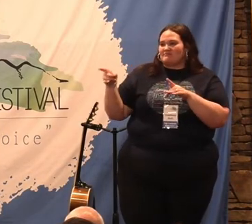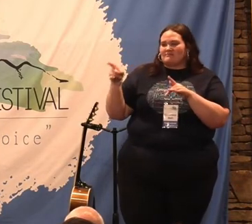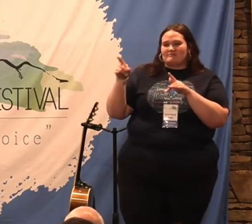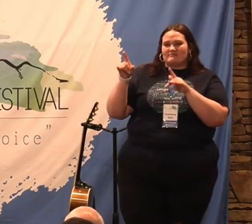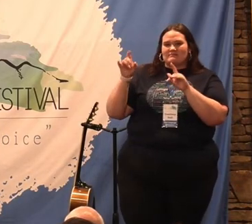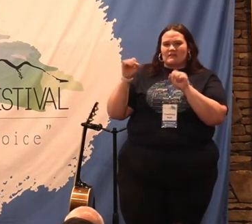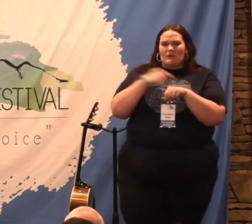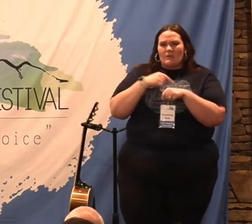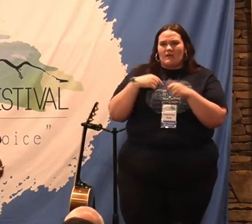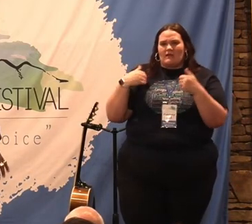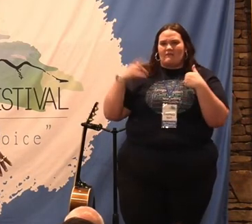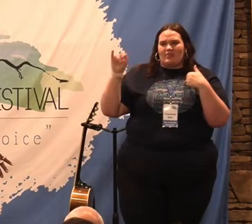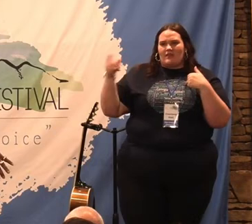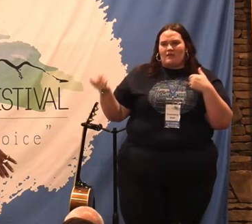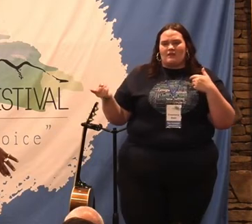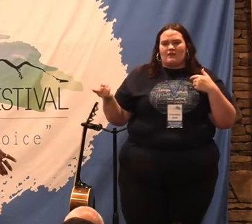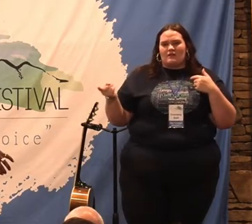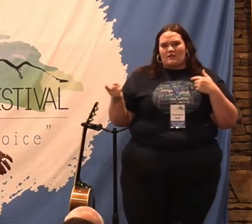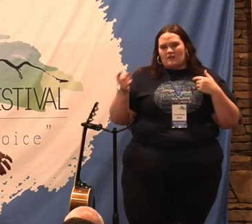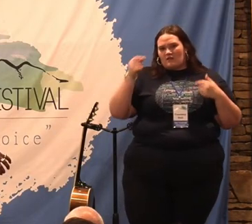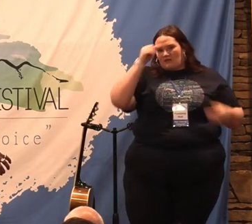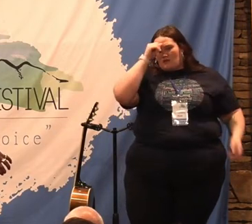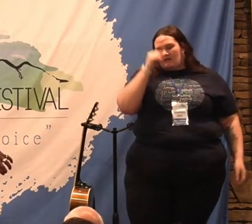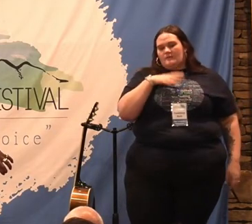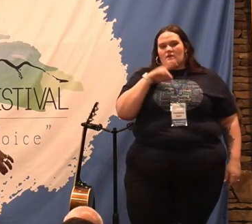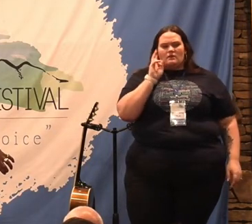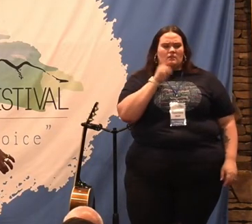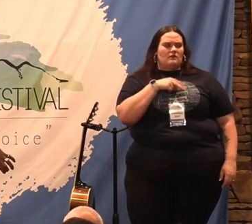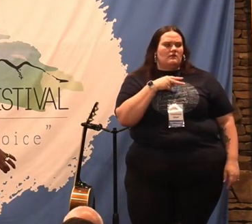that stuff? The guy looks at us,